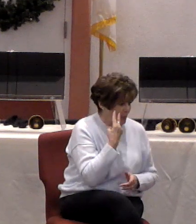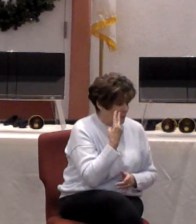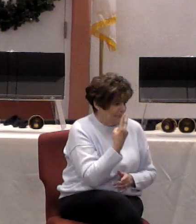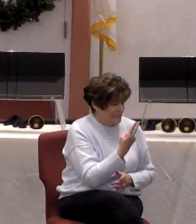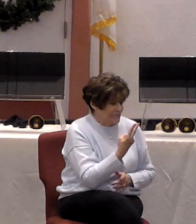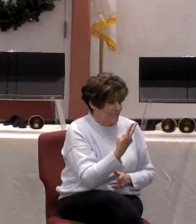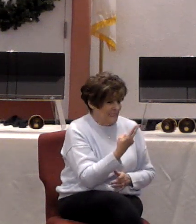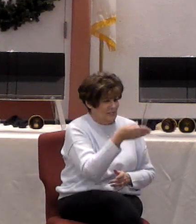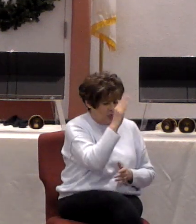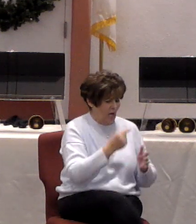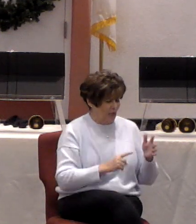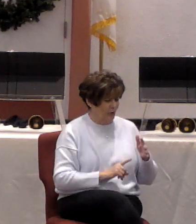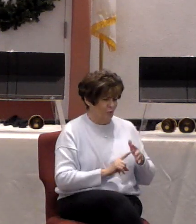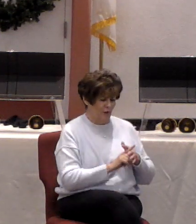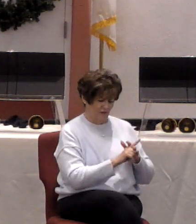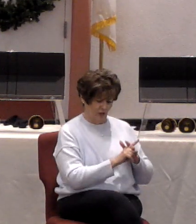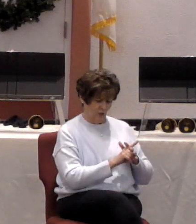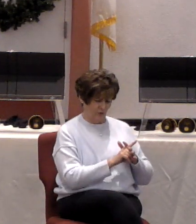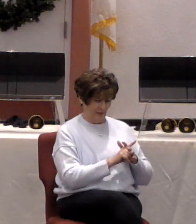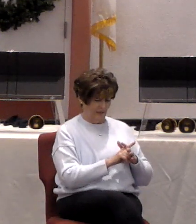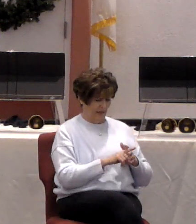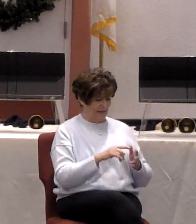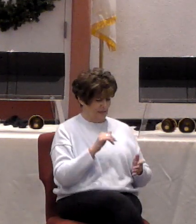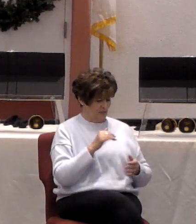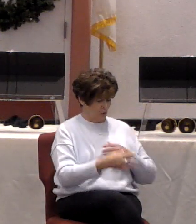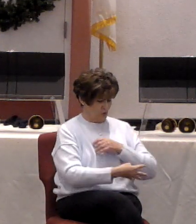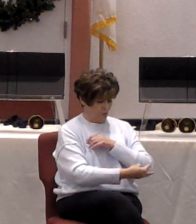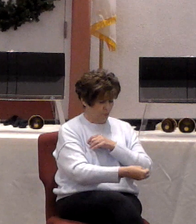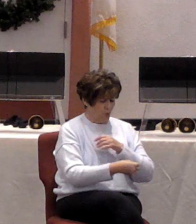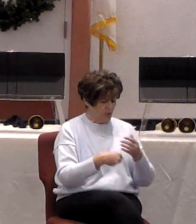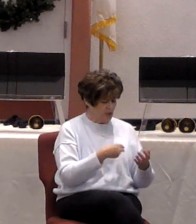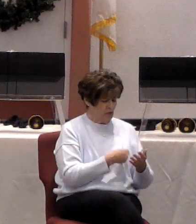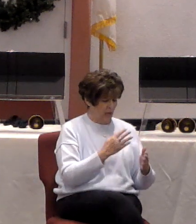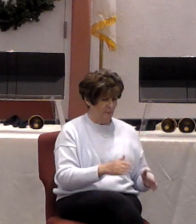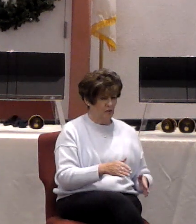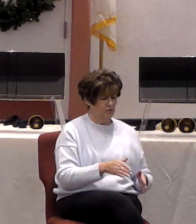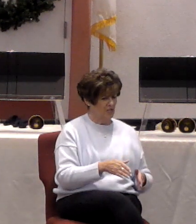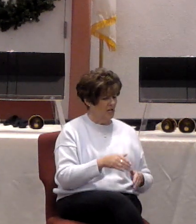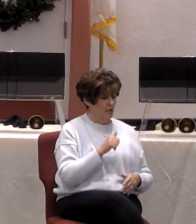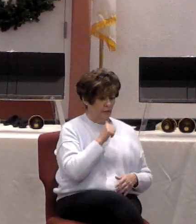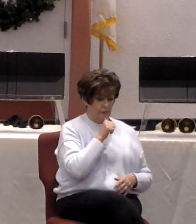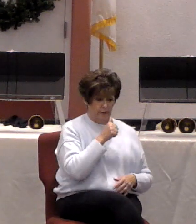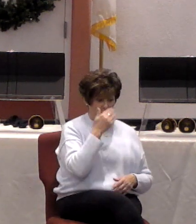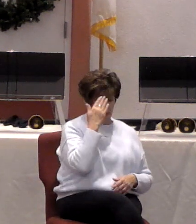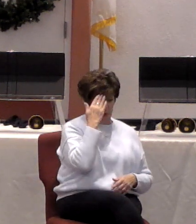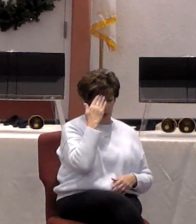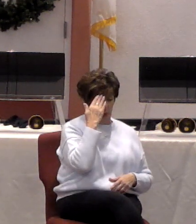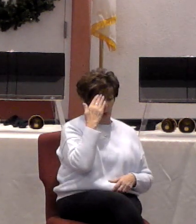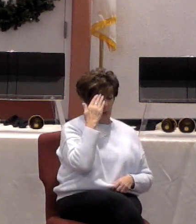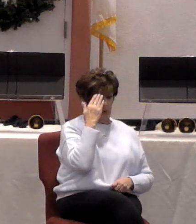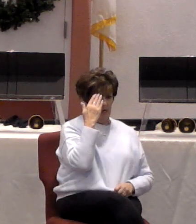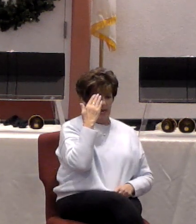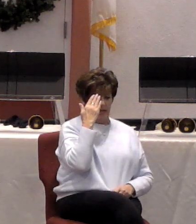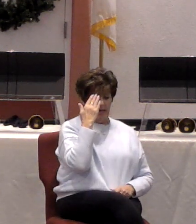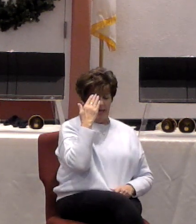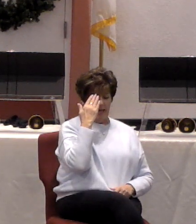had revealed it specifically to them. They've never had this opportunity. They're not known in society as being tied in with the things of